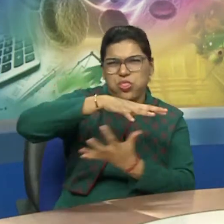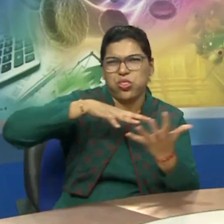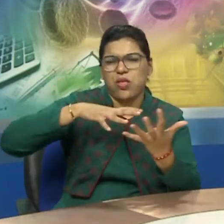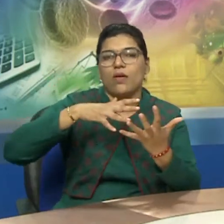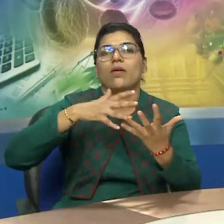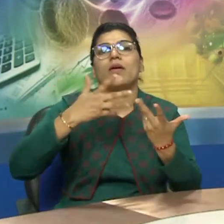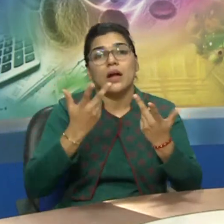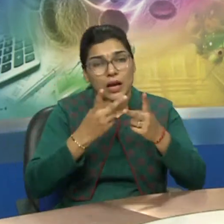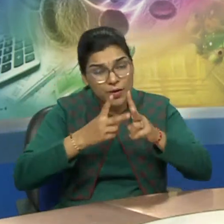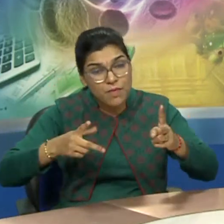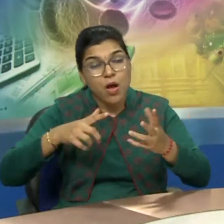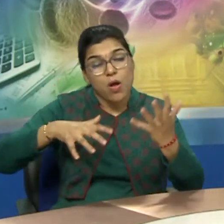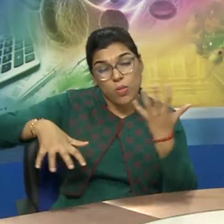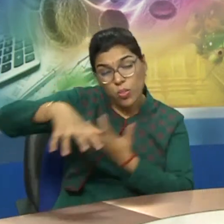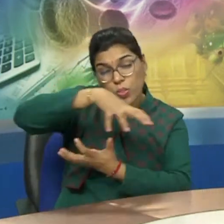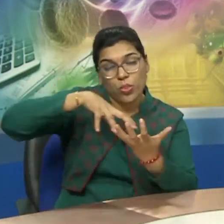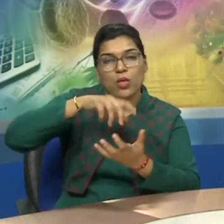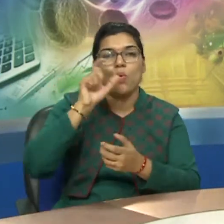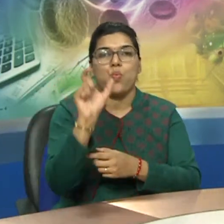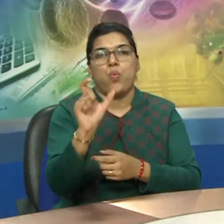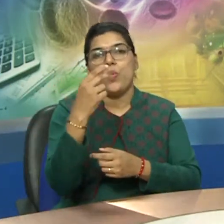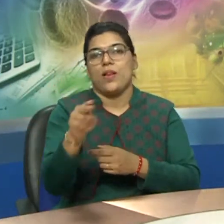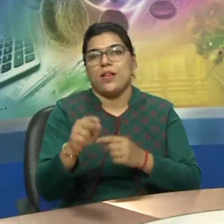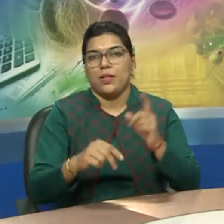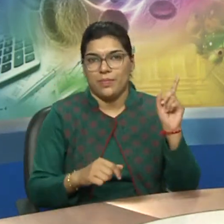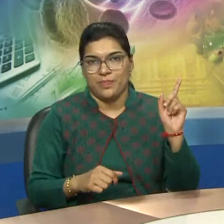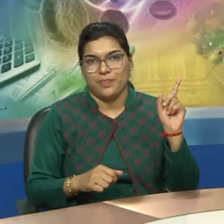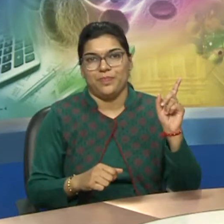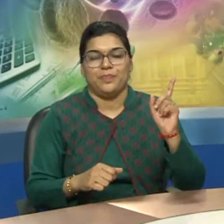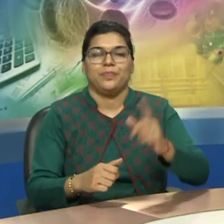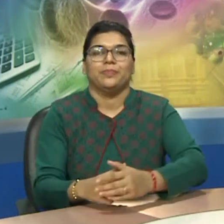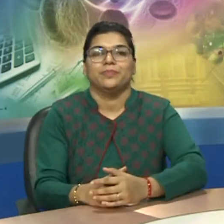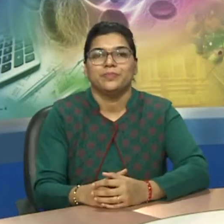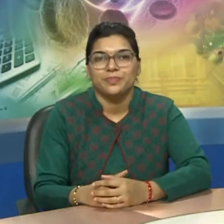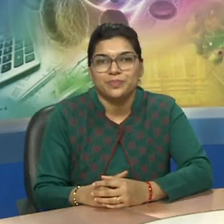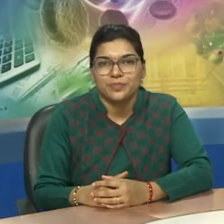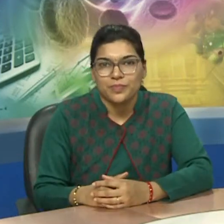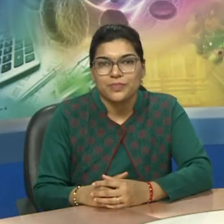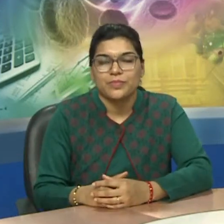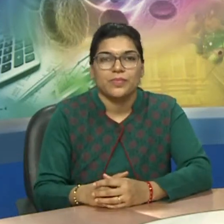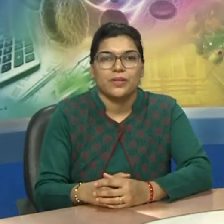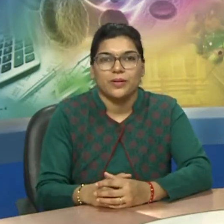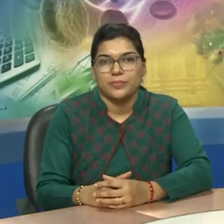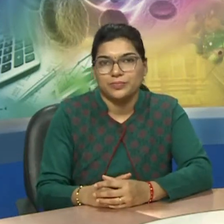and there is so much crowd. So all such examples are used for chows.